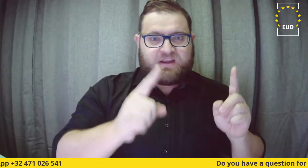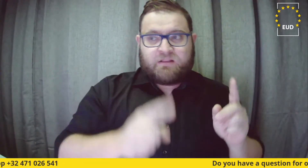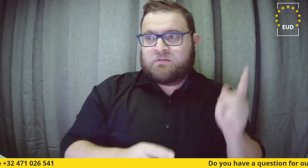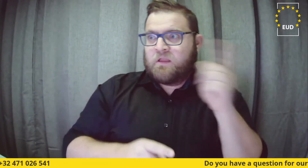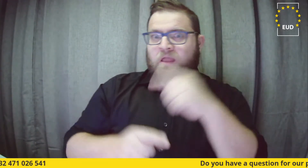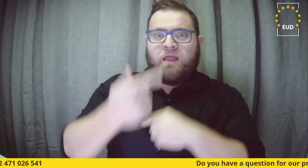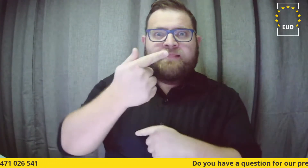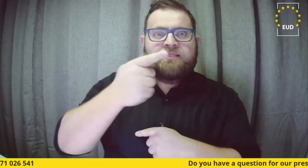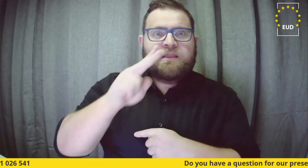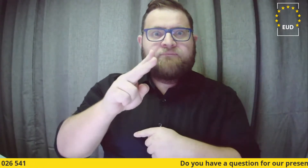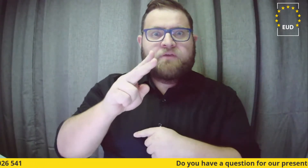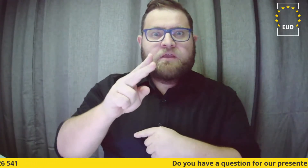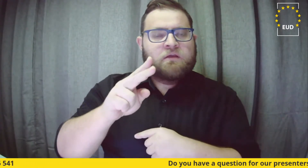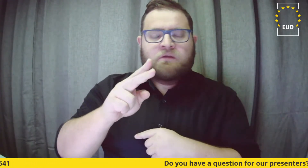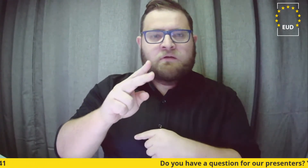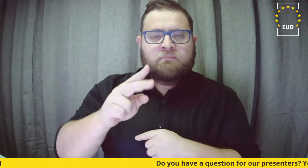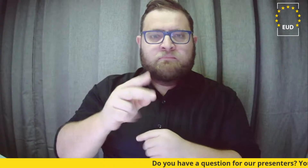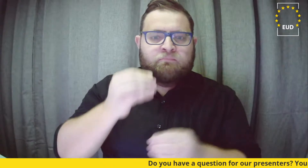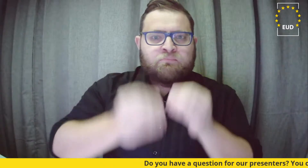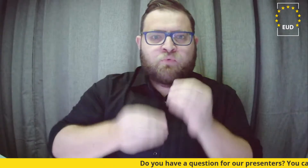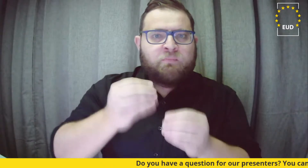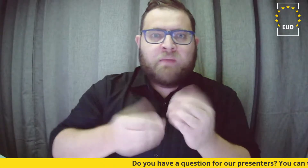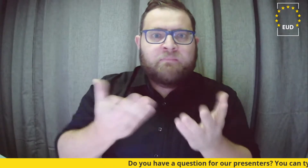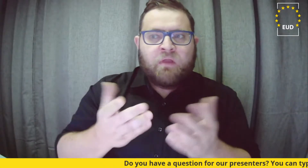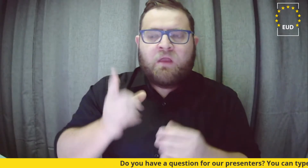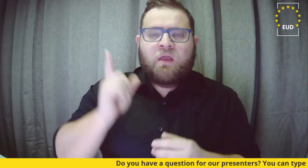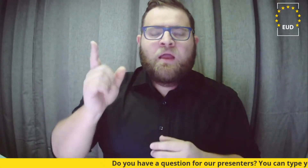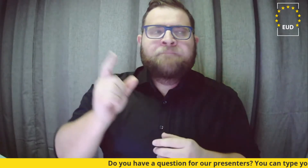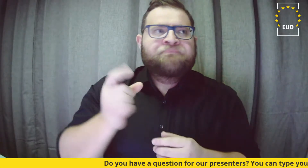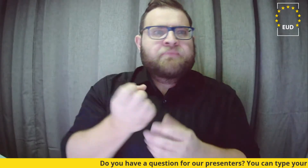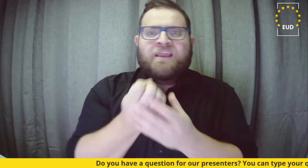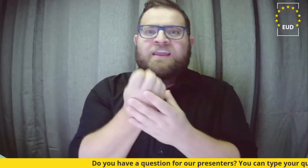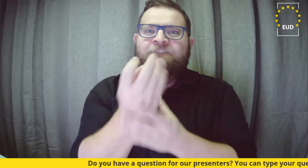Because it's very different from interpreting in a real life setting